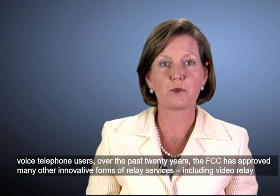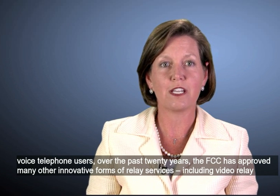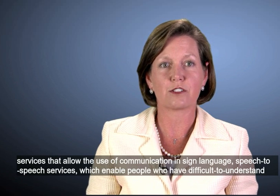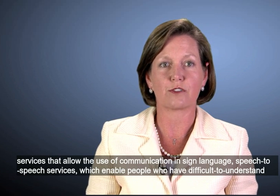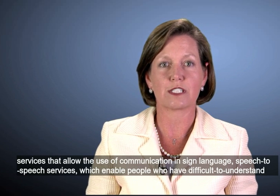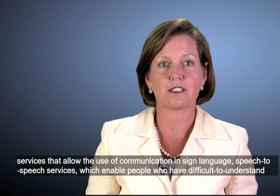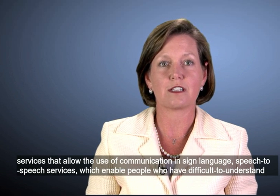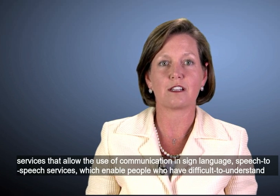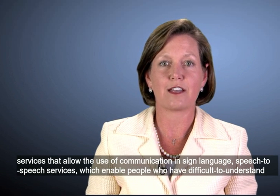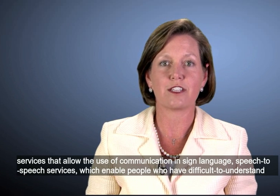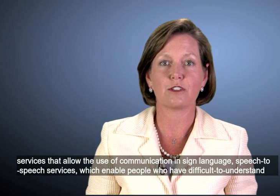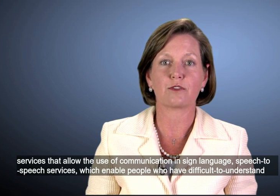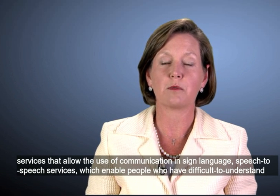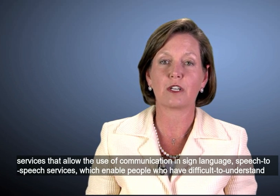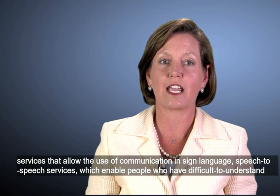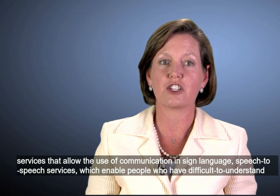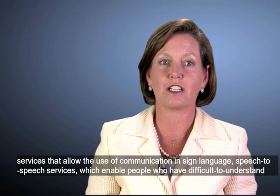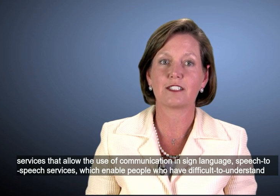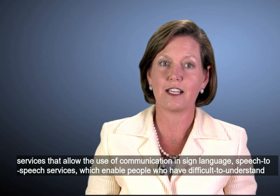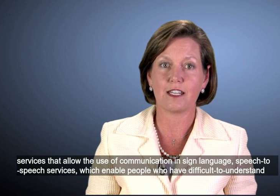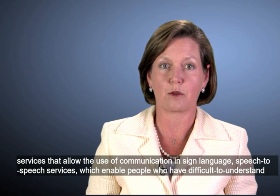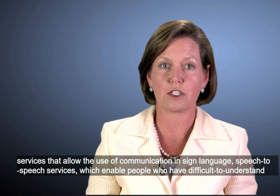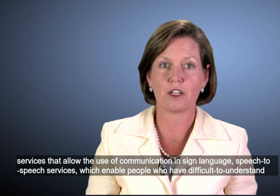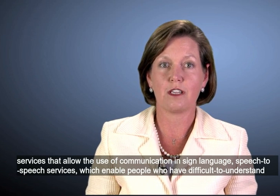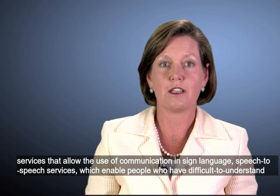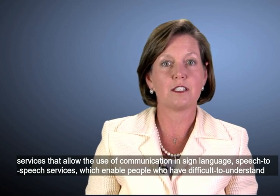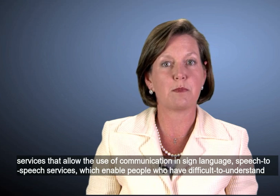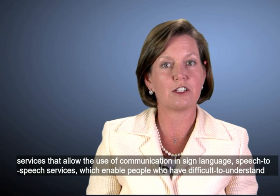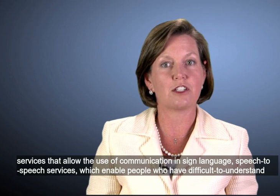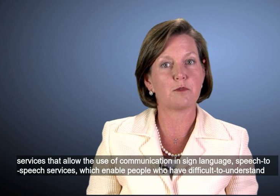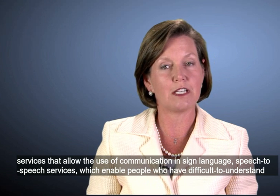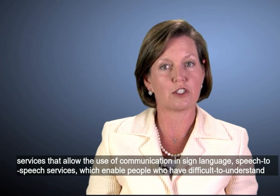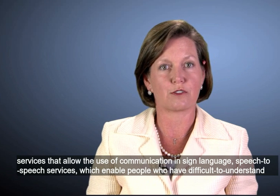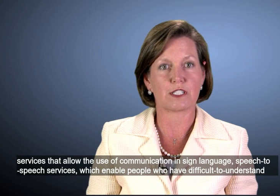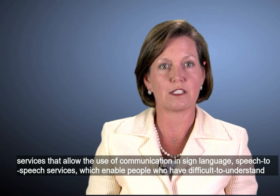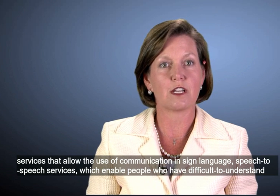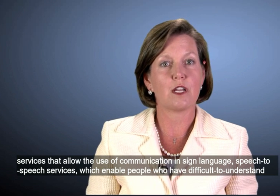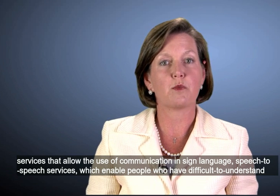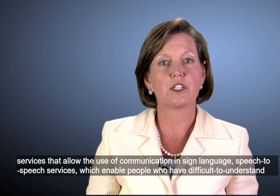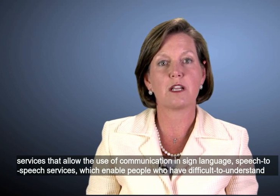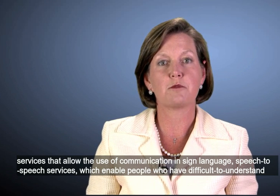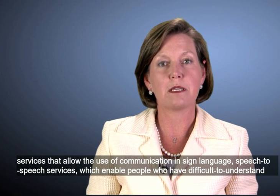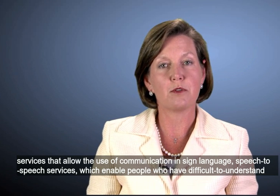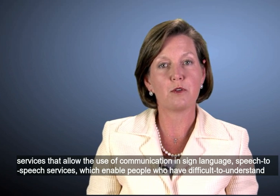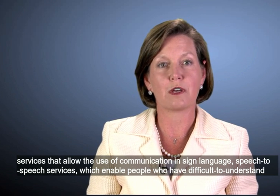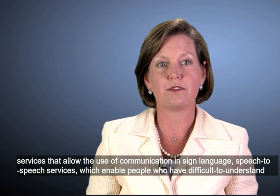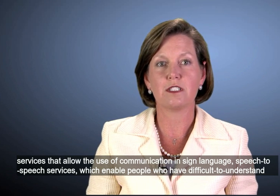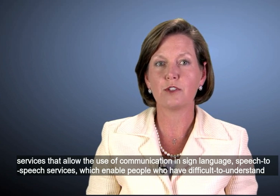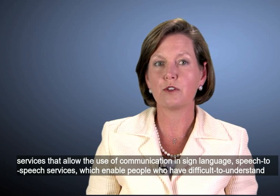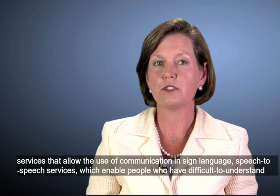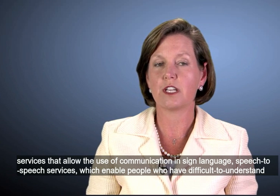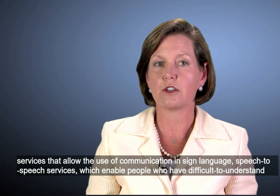relay services that allow the use of communication in sign language, speech-to-speech services, which enable people who have difficult to